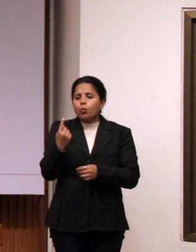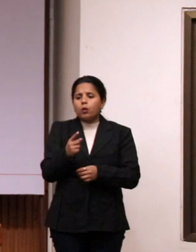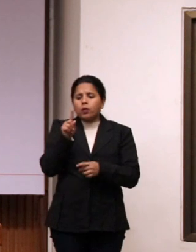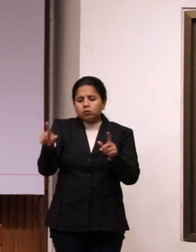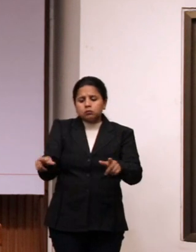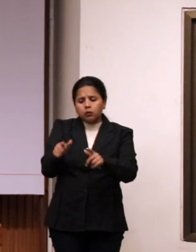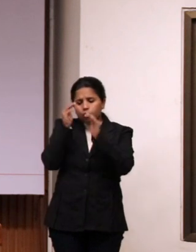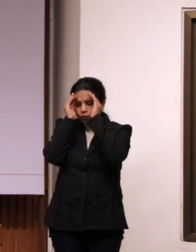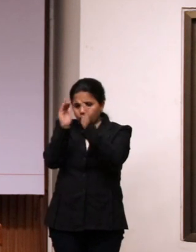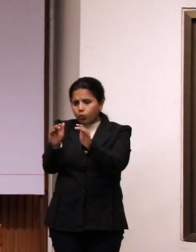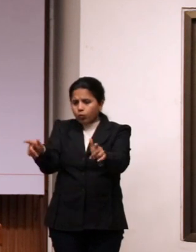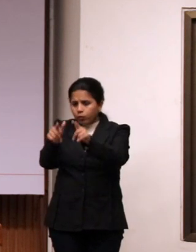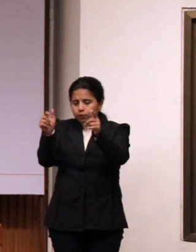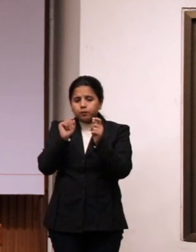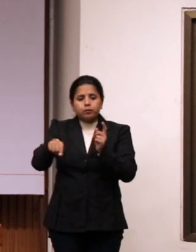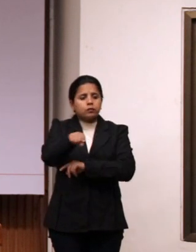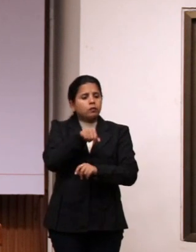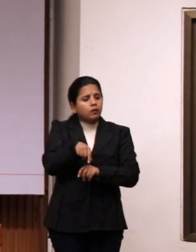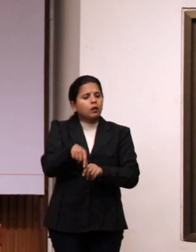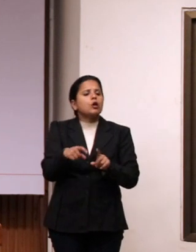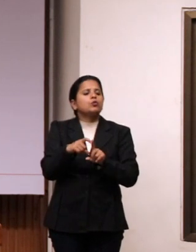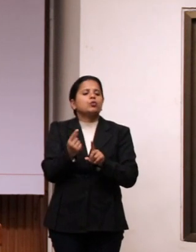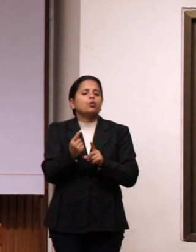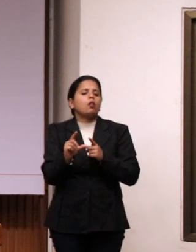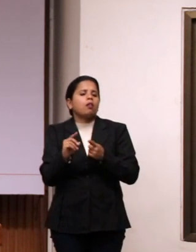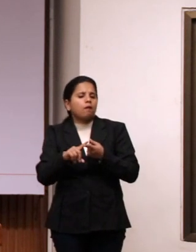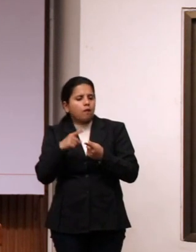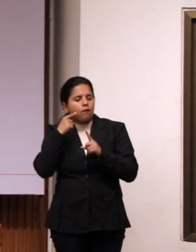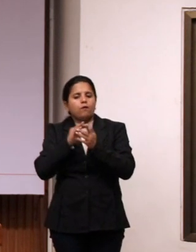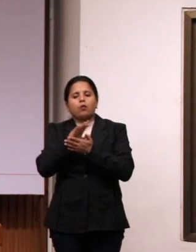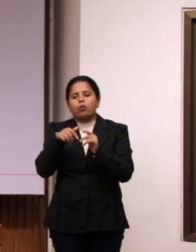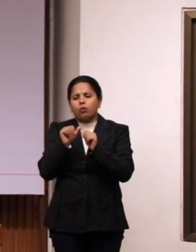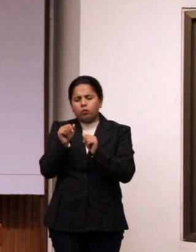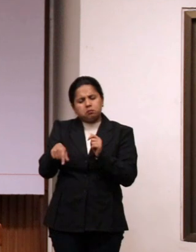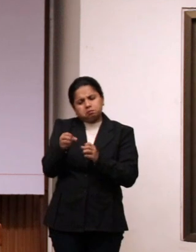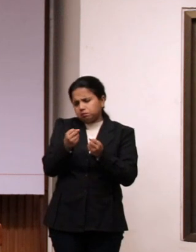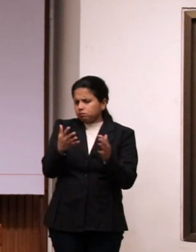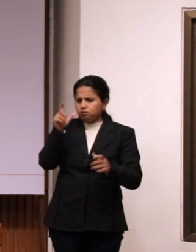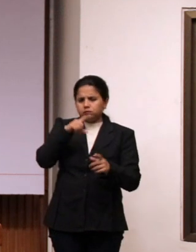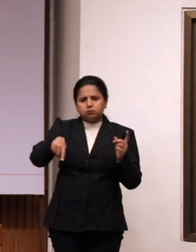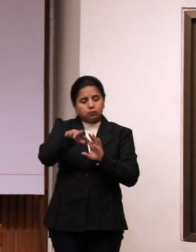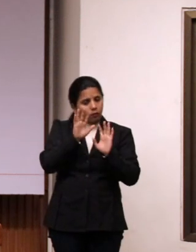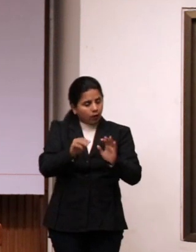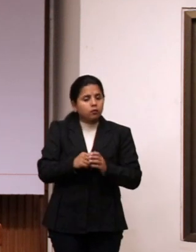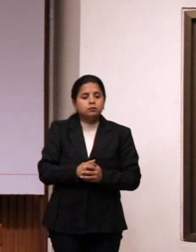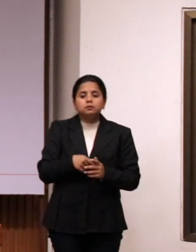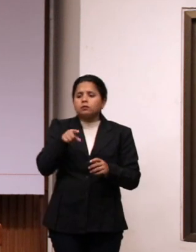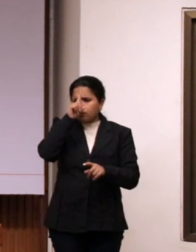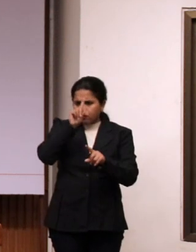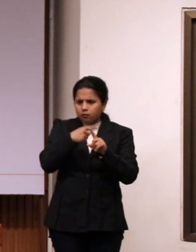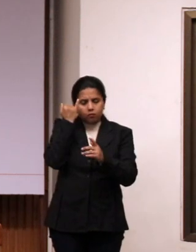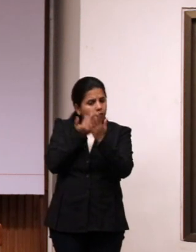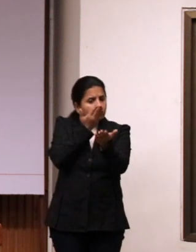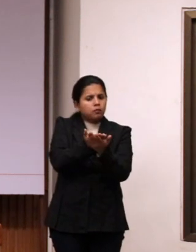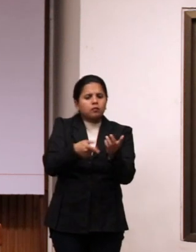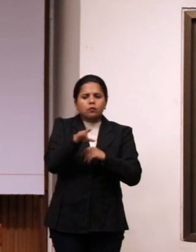species. And that is nothing but Prosopis juliflora. I have seen Prosopis scenario. Many people, many experts suggest that